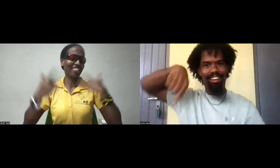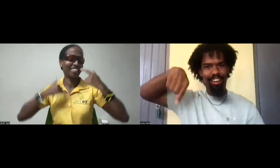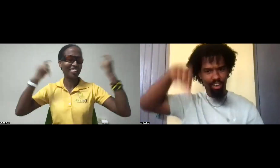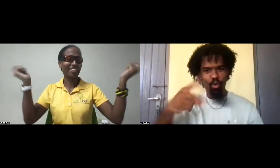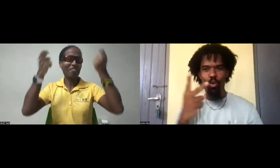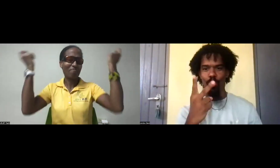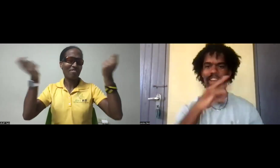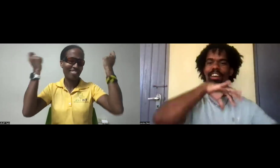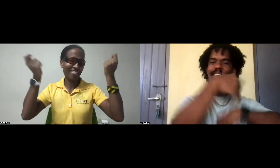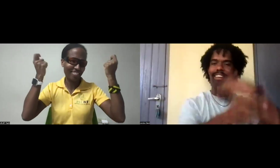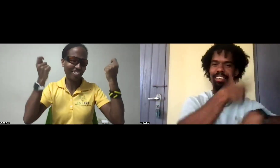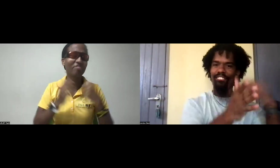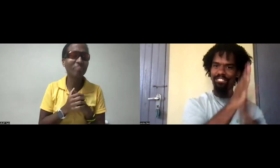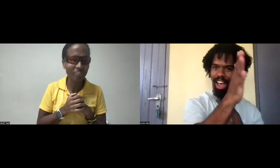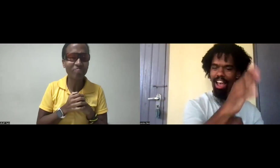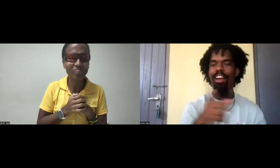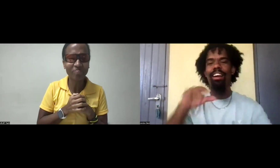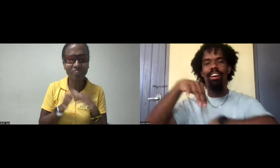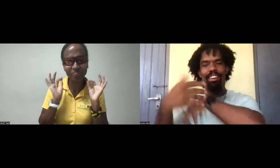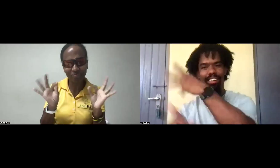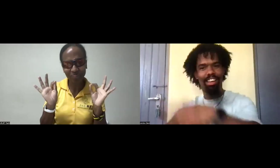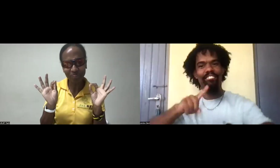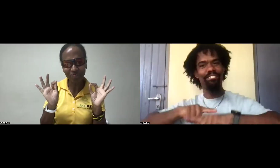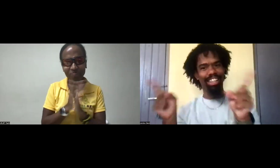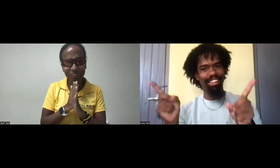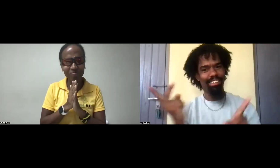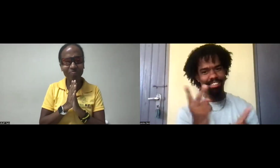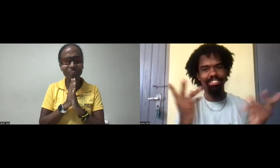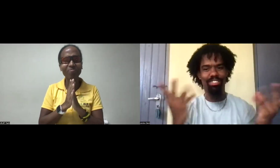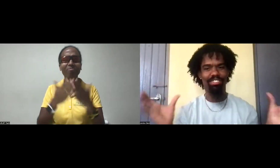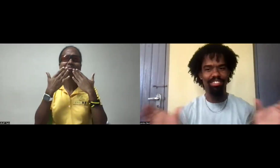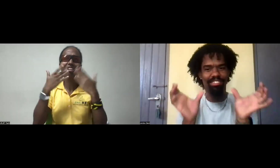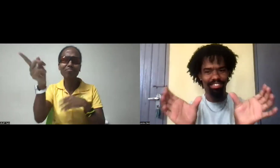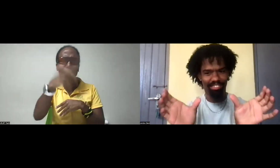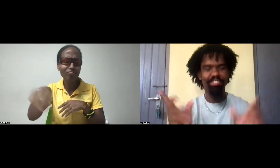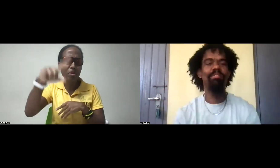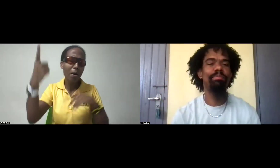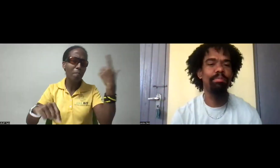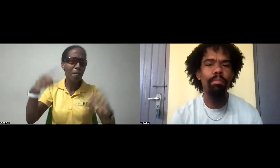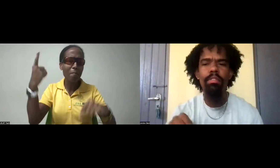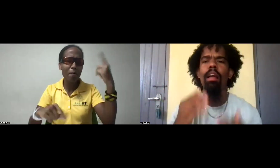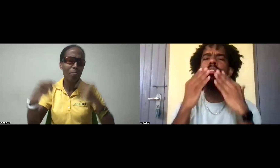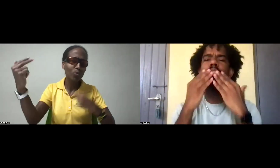sign languages. All right, so we're excited to celebrate. All right, so thank